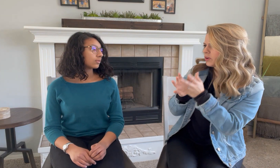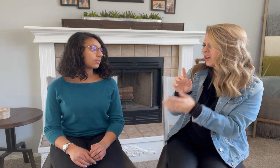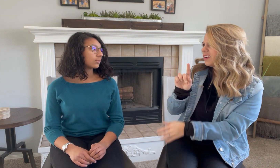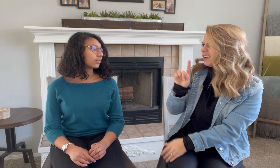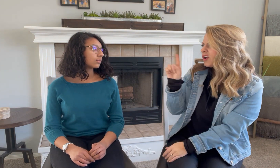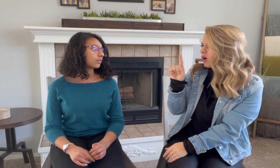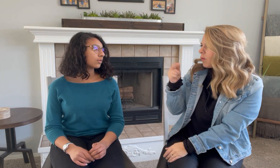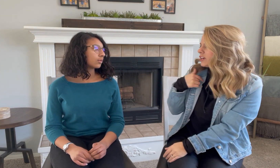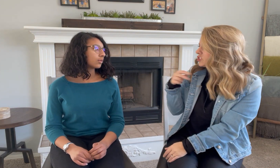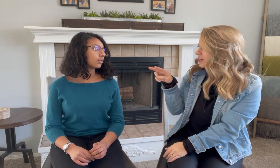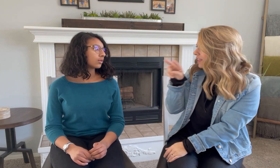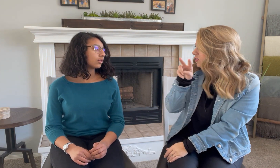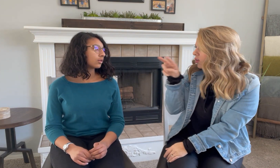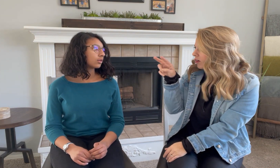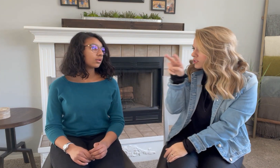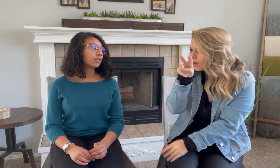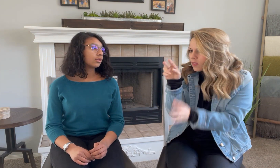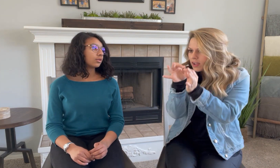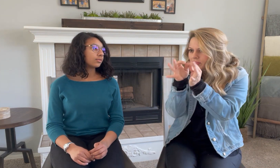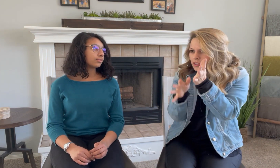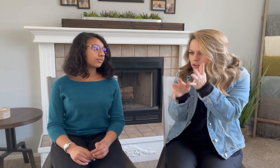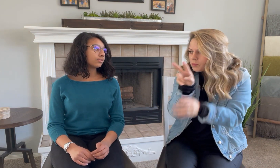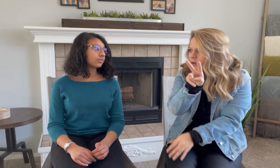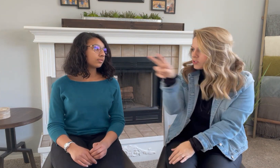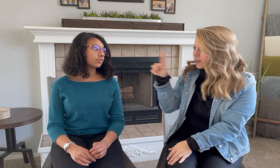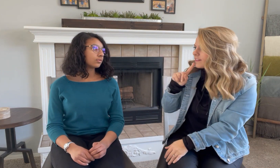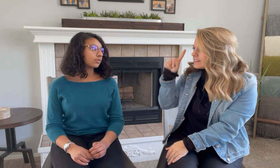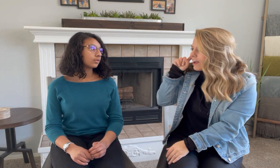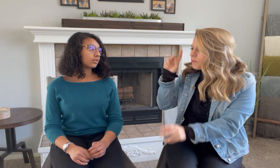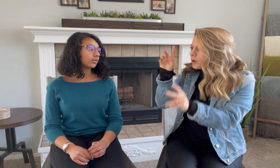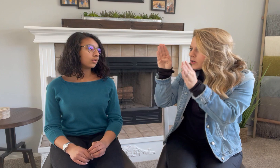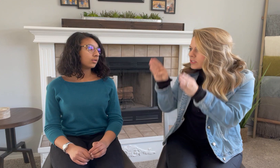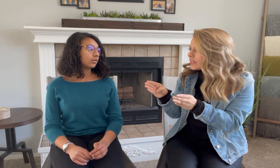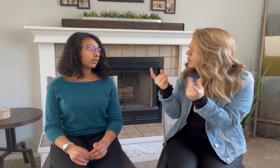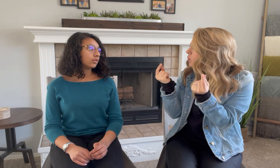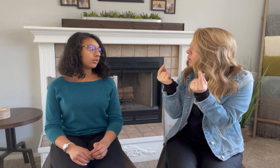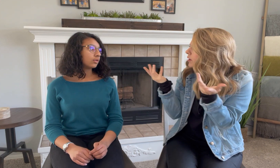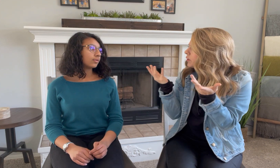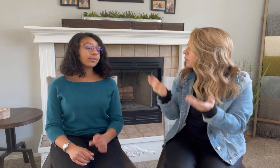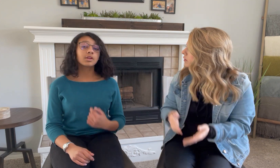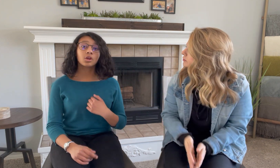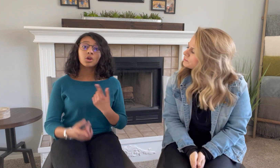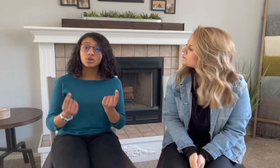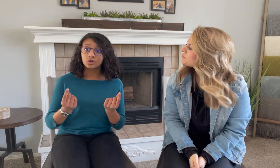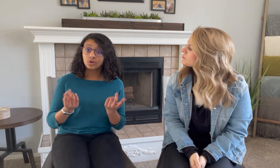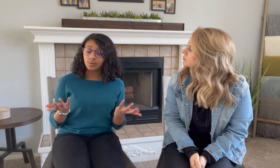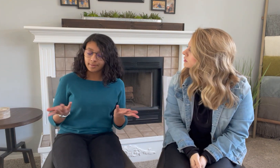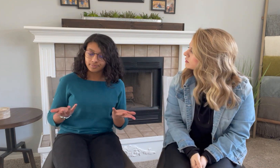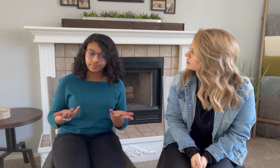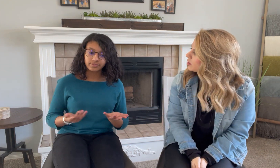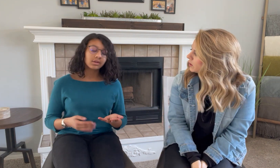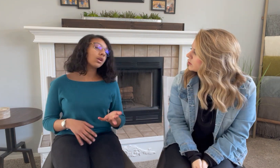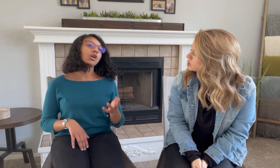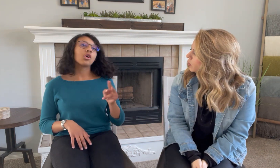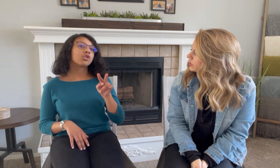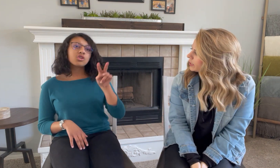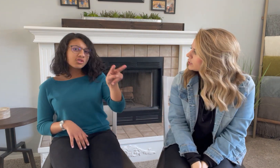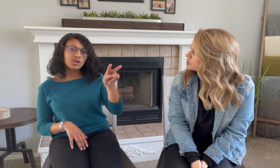interpreter, where should I look? Do I look at the interpreter? Do I look at the deaf person? What do I do? So what you're going to